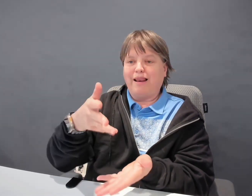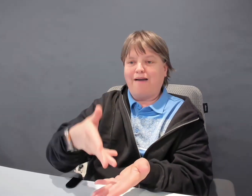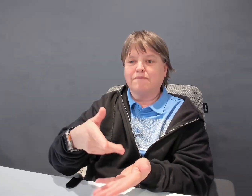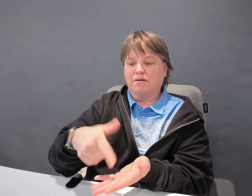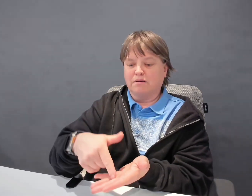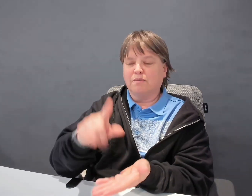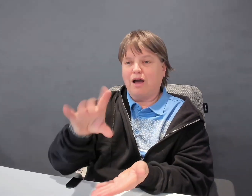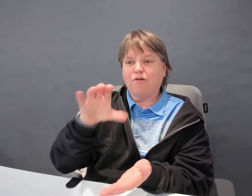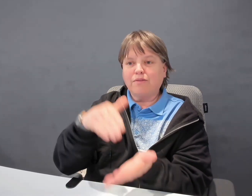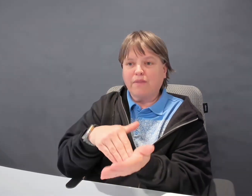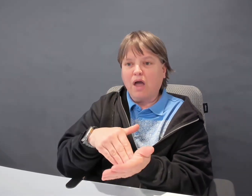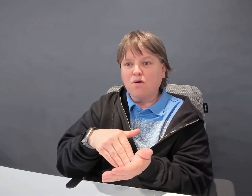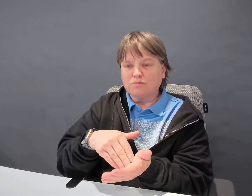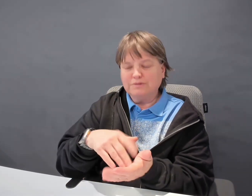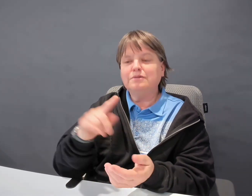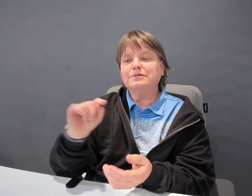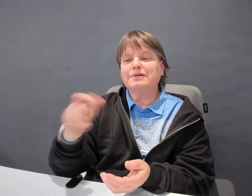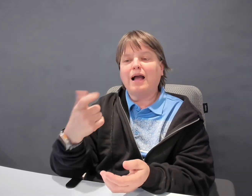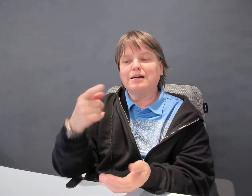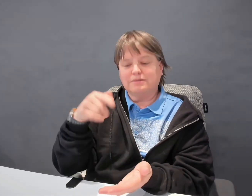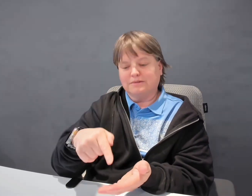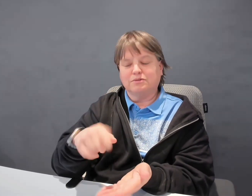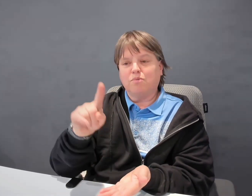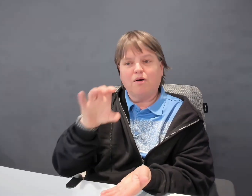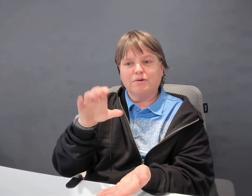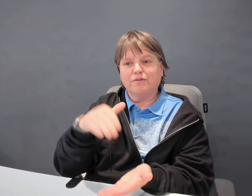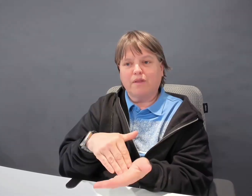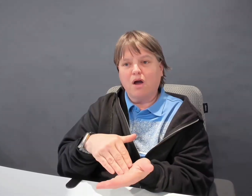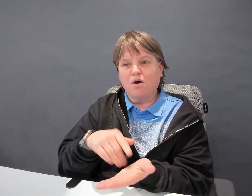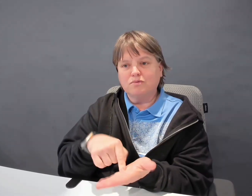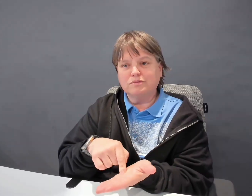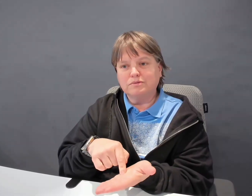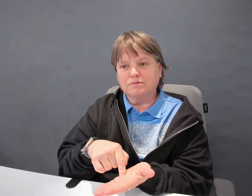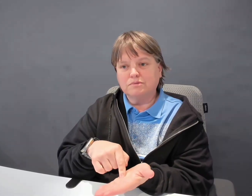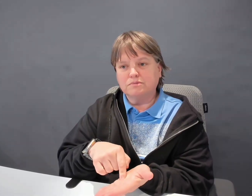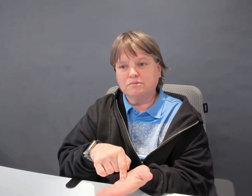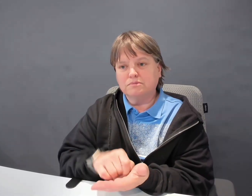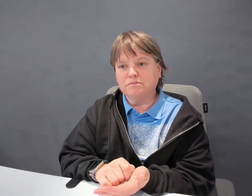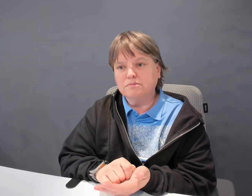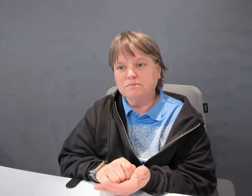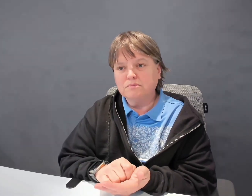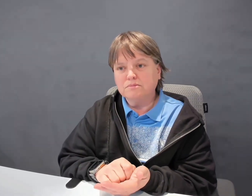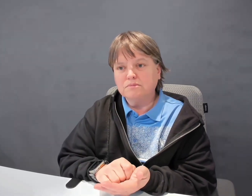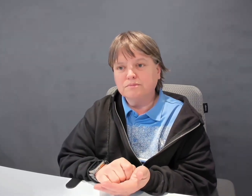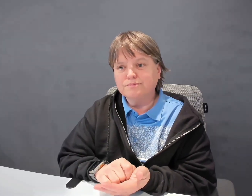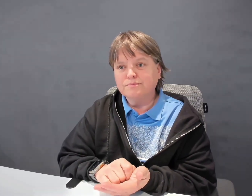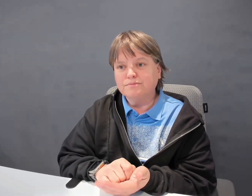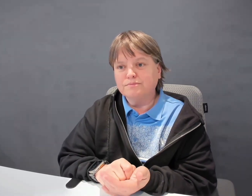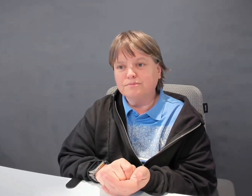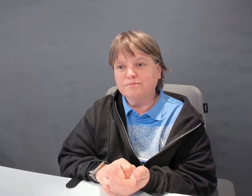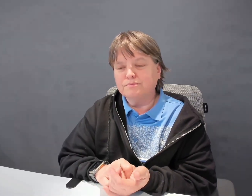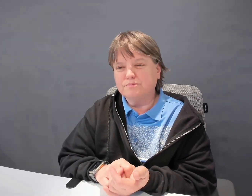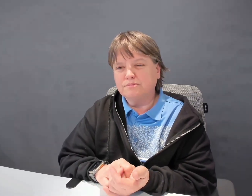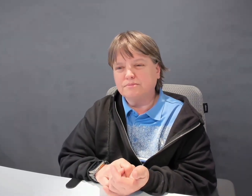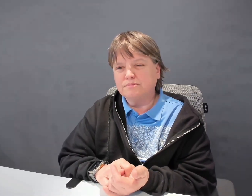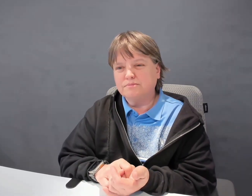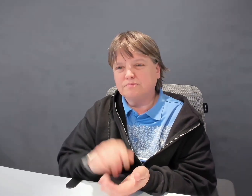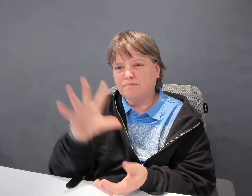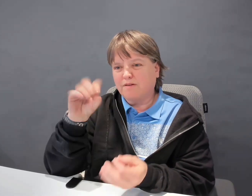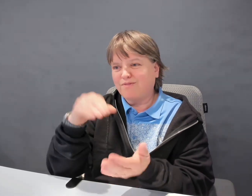spending a lot of that, maybe your taxable income is only 100,000, or it should be. Can save you money that way. Okay. Well,